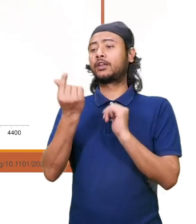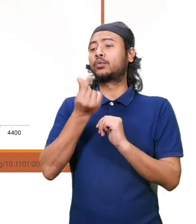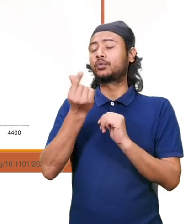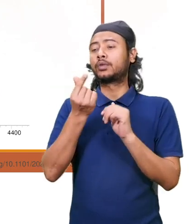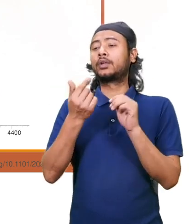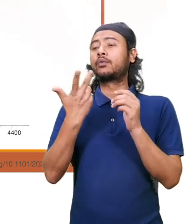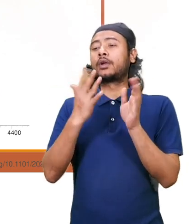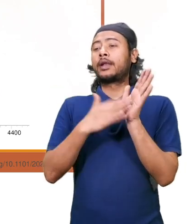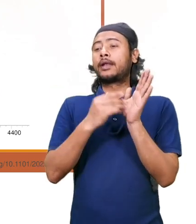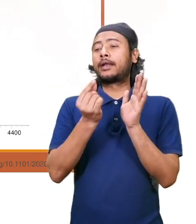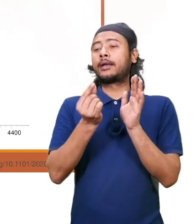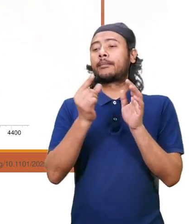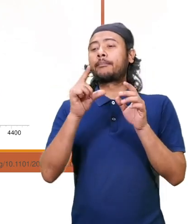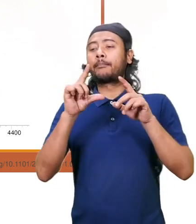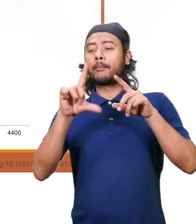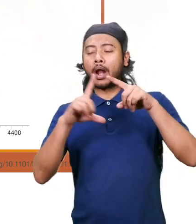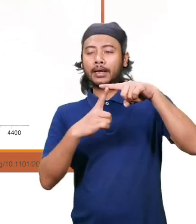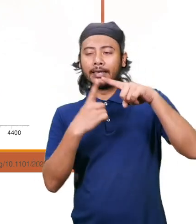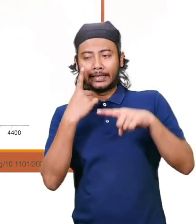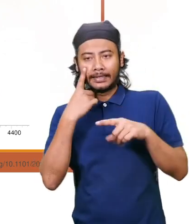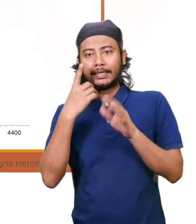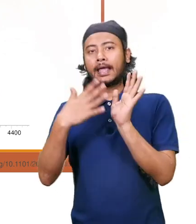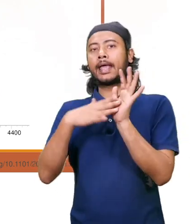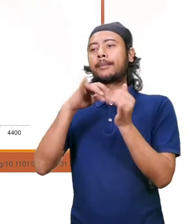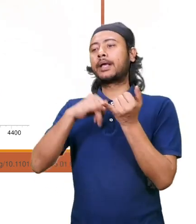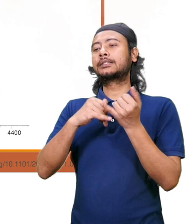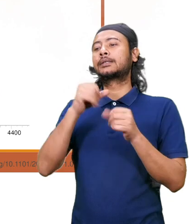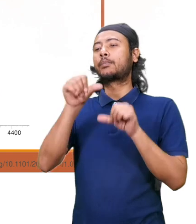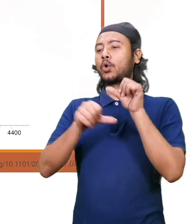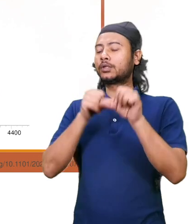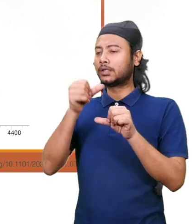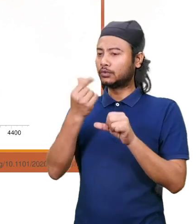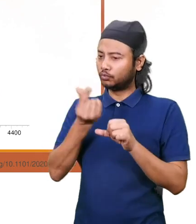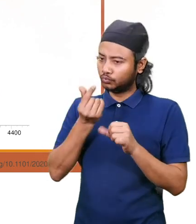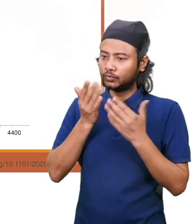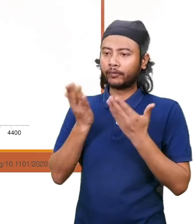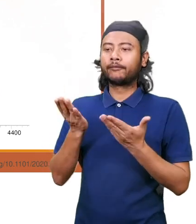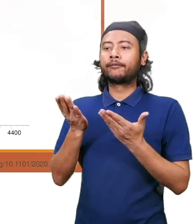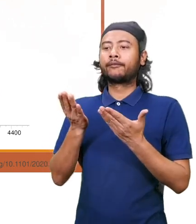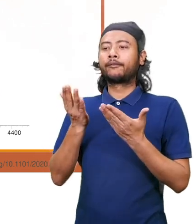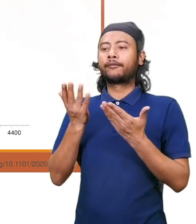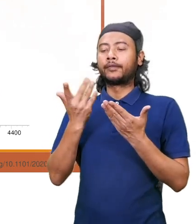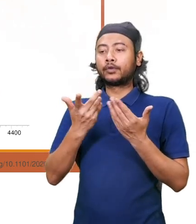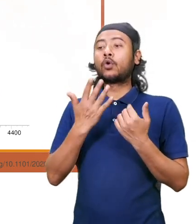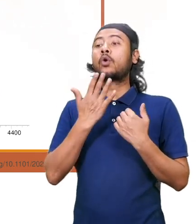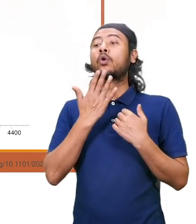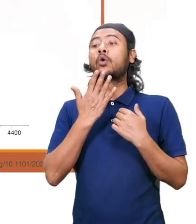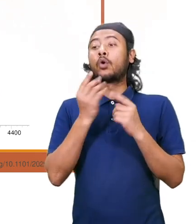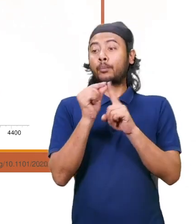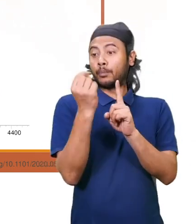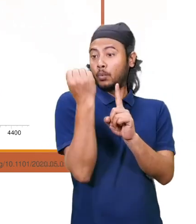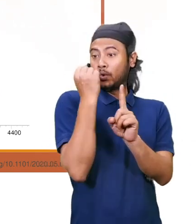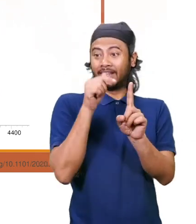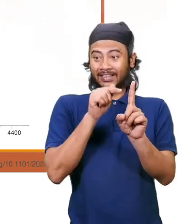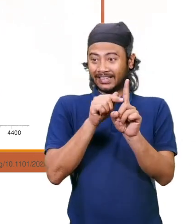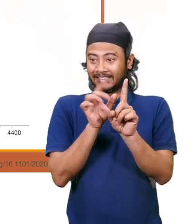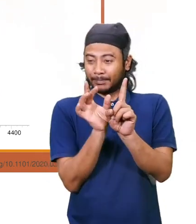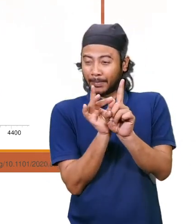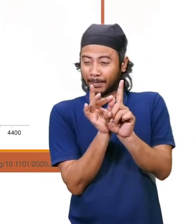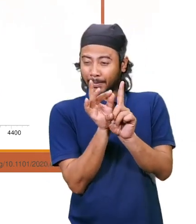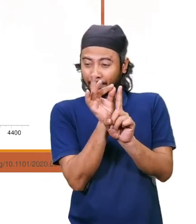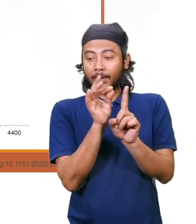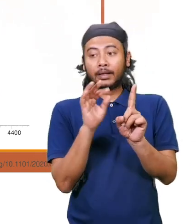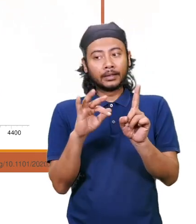such as matrix assisted laser desorption ionization or multi-MS. So